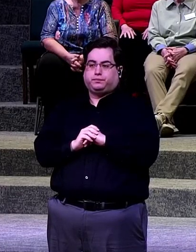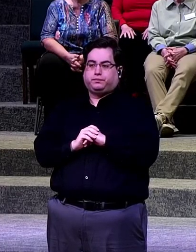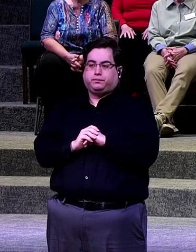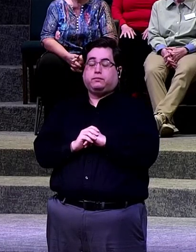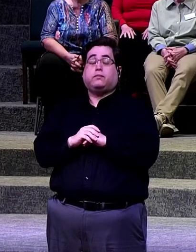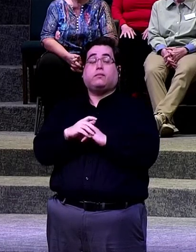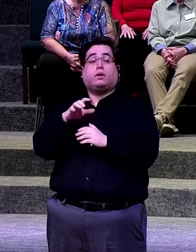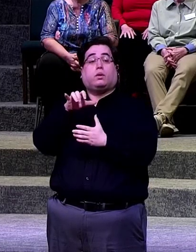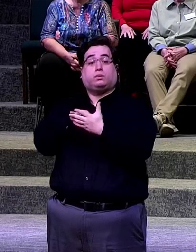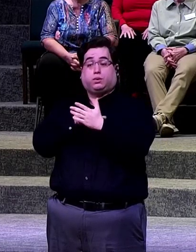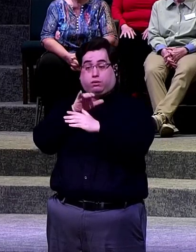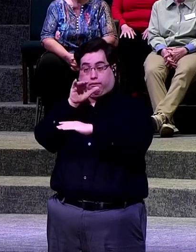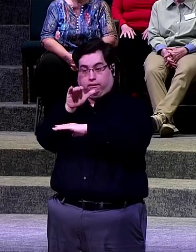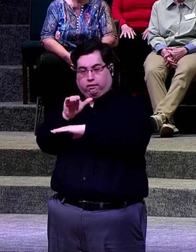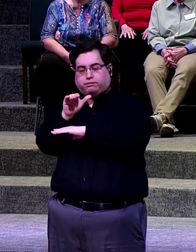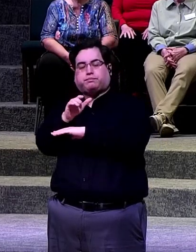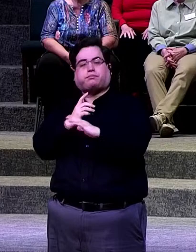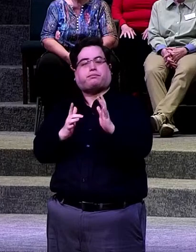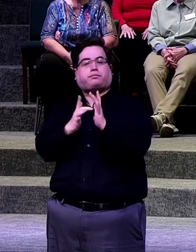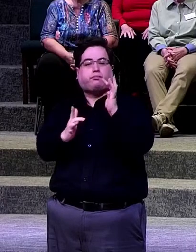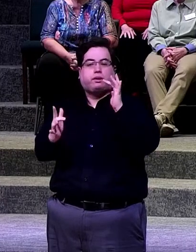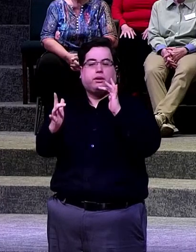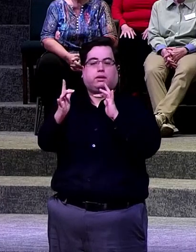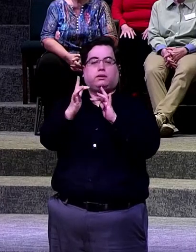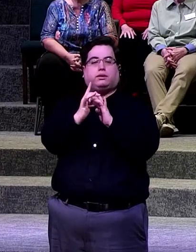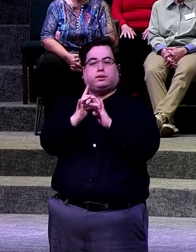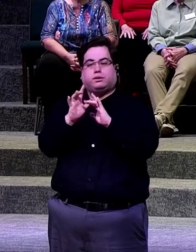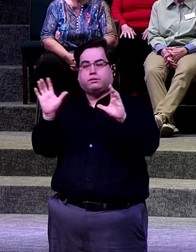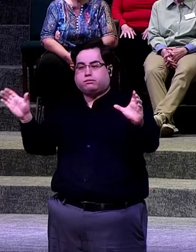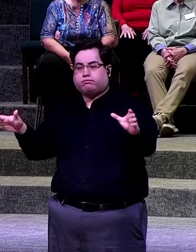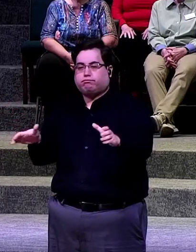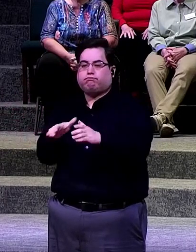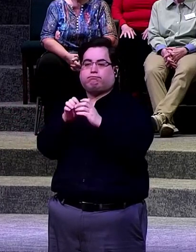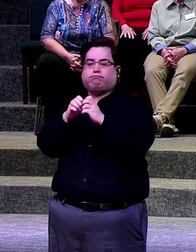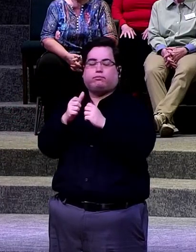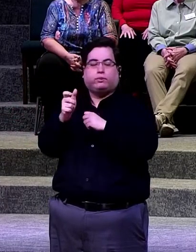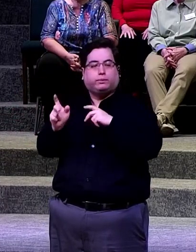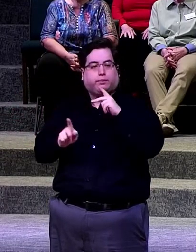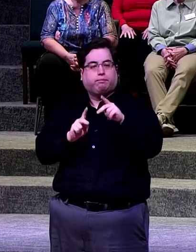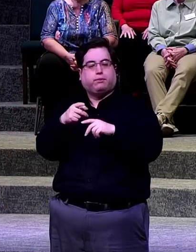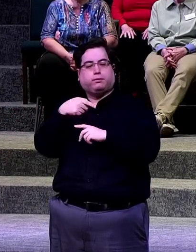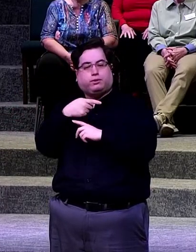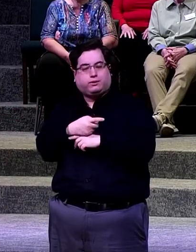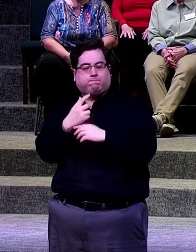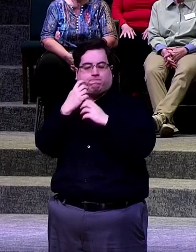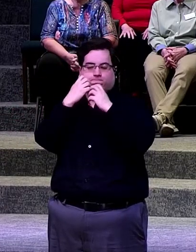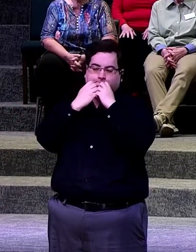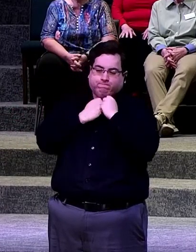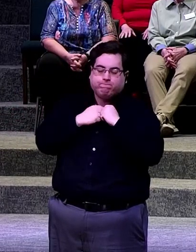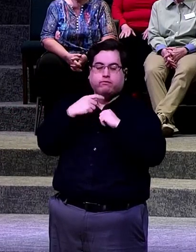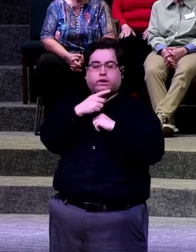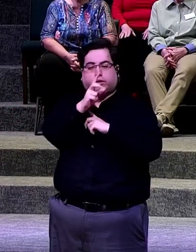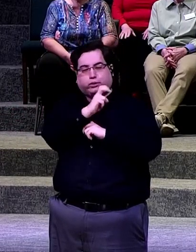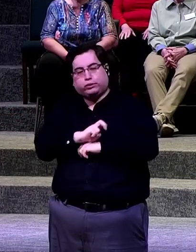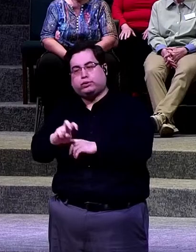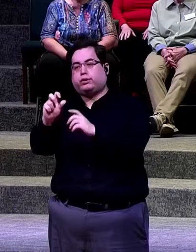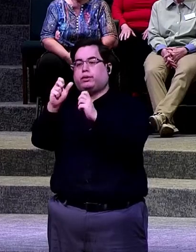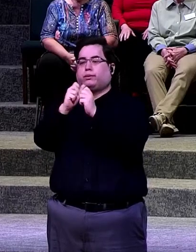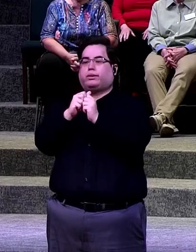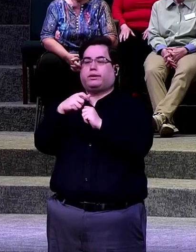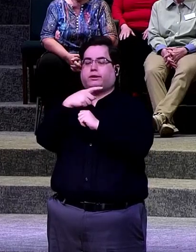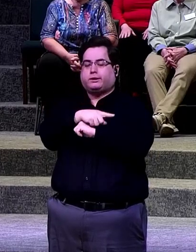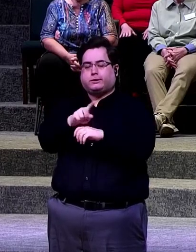For it was on that night that Jesus met with those that he cared about and those that he had journeyed with and those that he had grown to